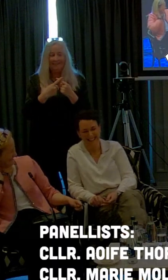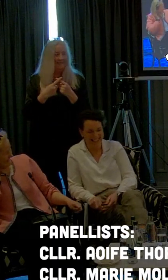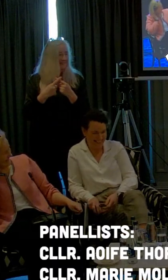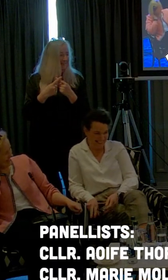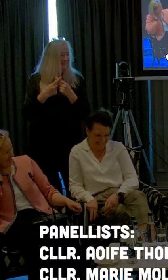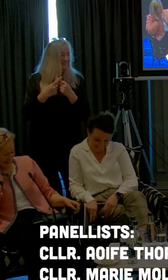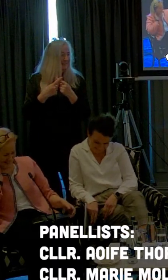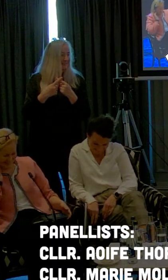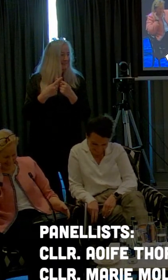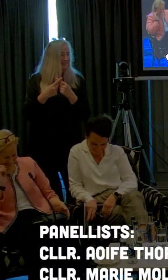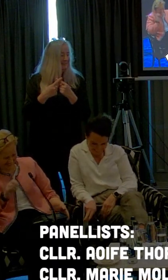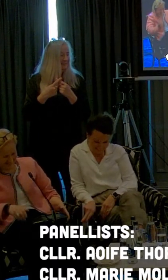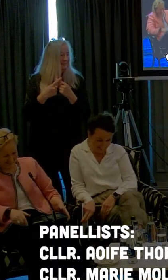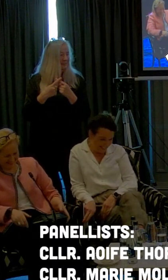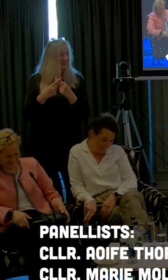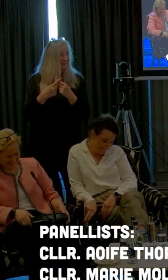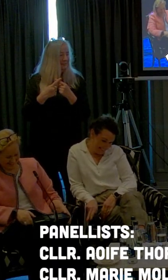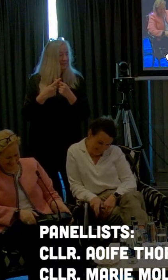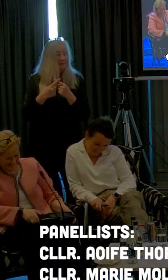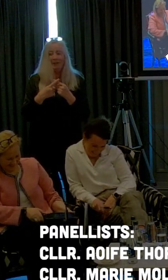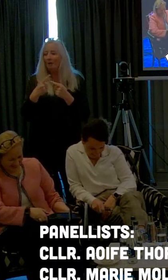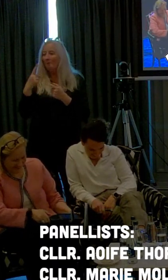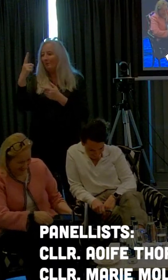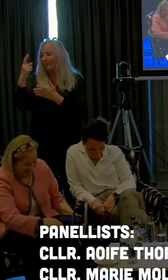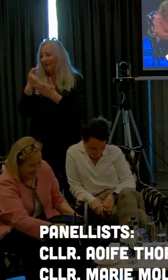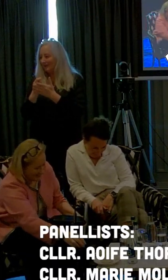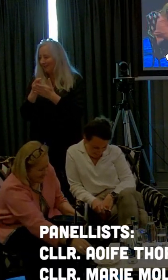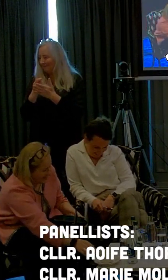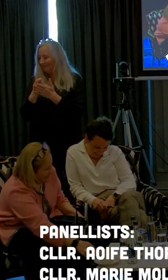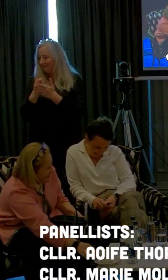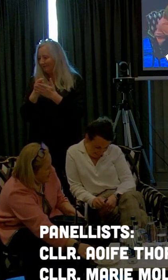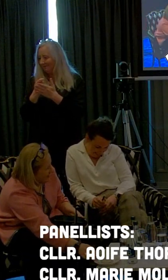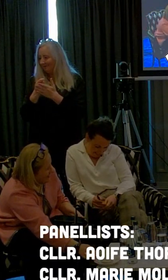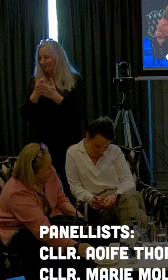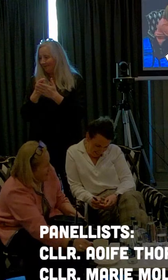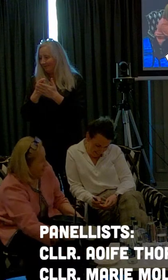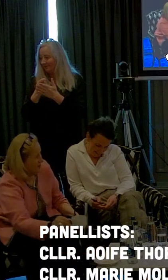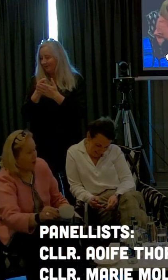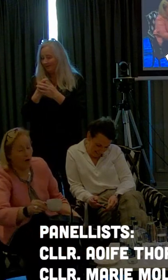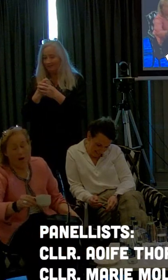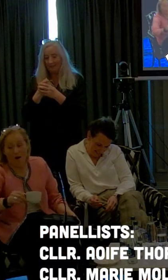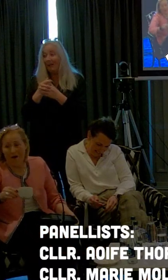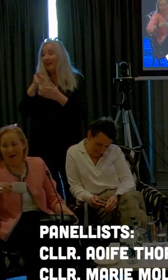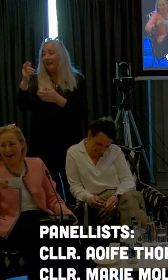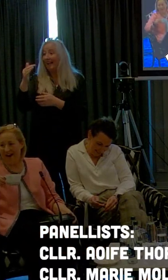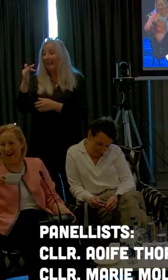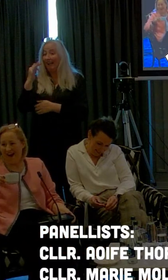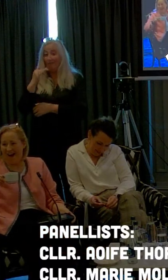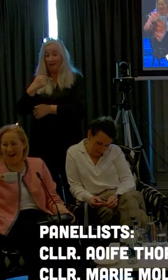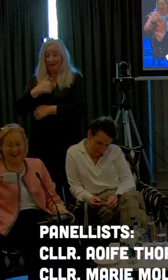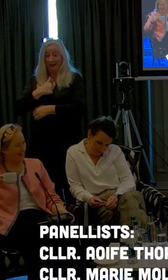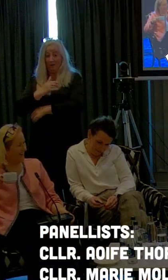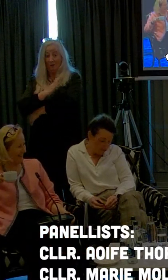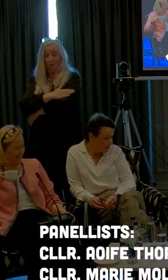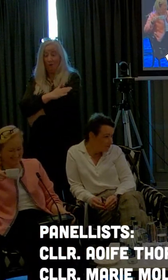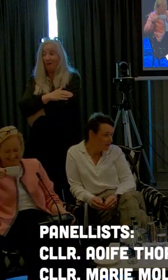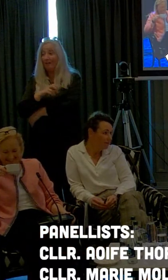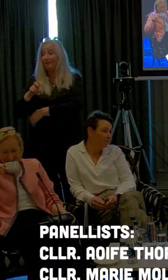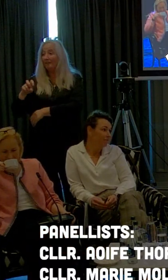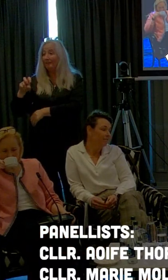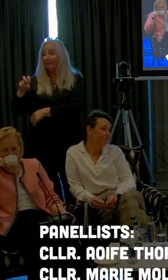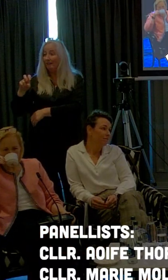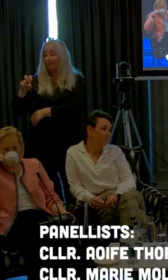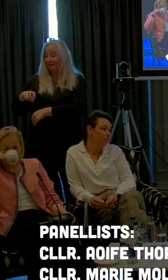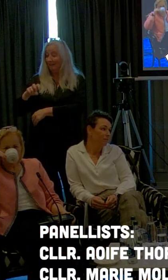at a debate at it once, a certain male politician says, well, should this walk do them good to come down? I said, but I said, look at it from